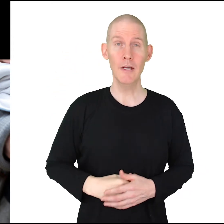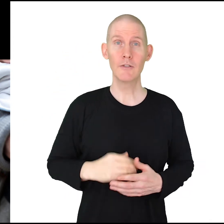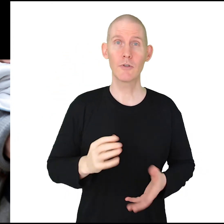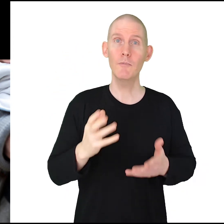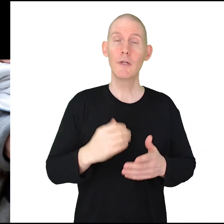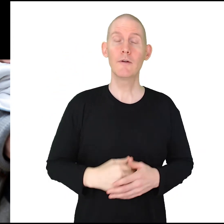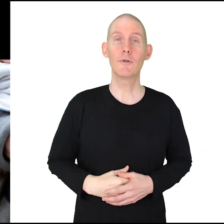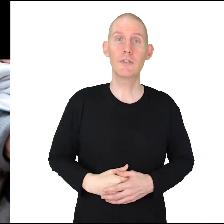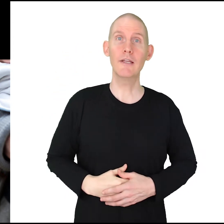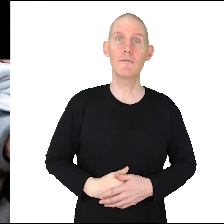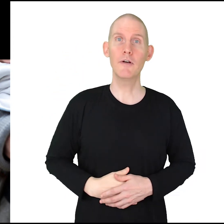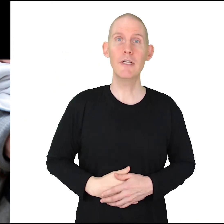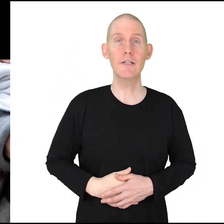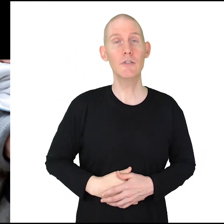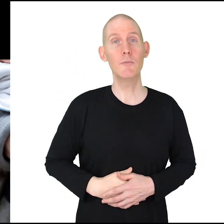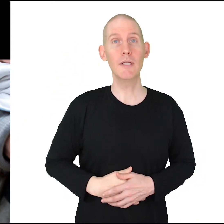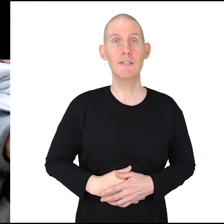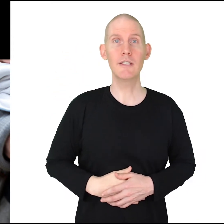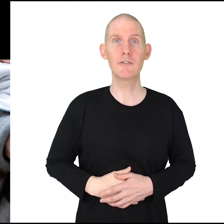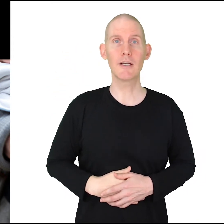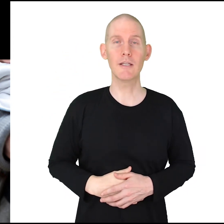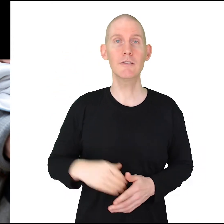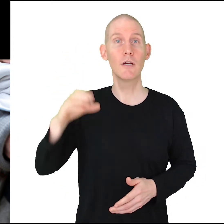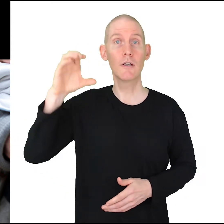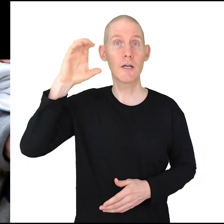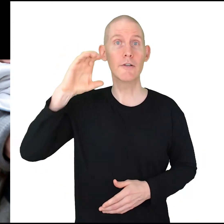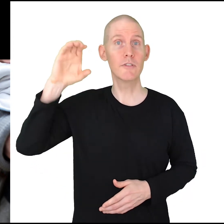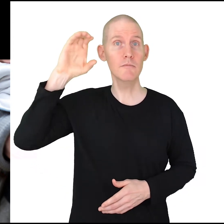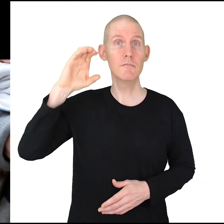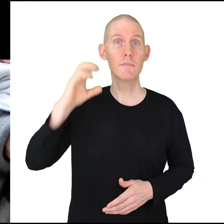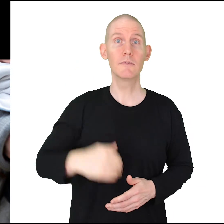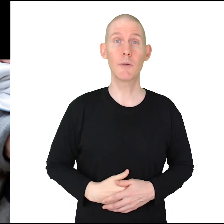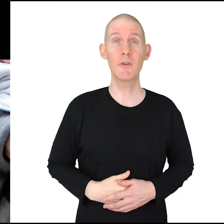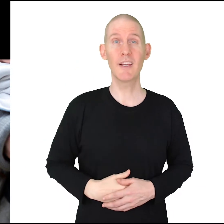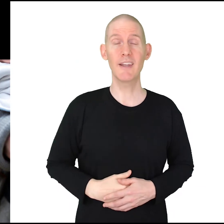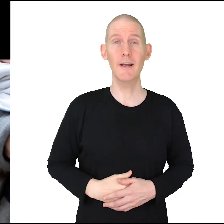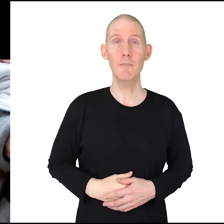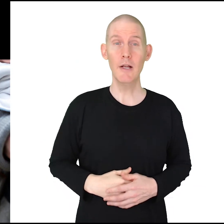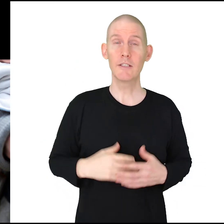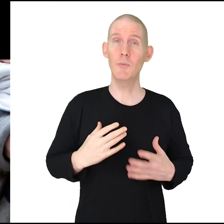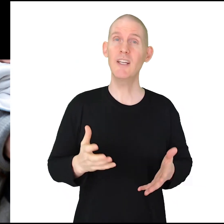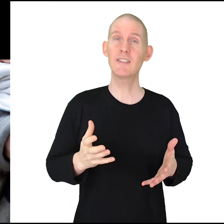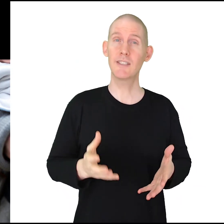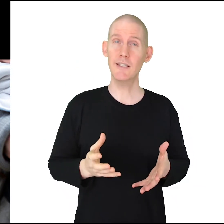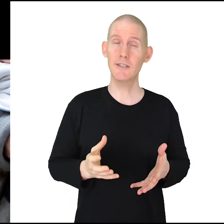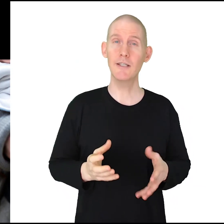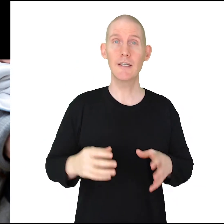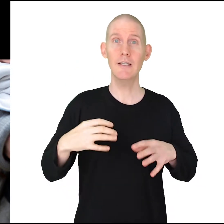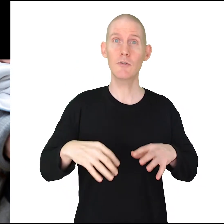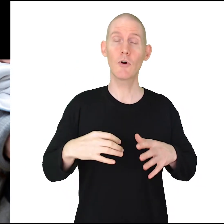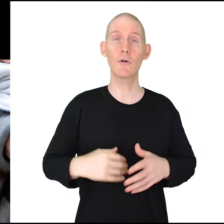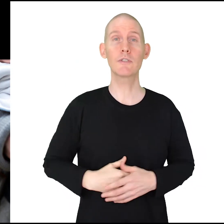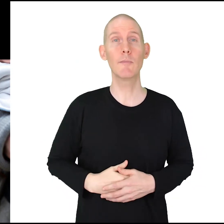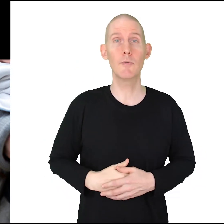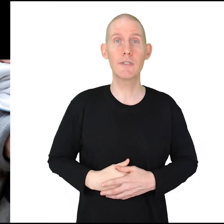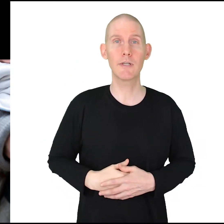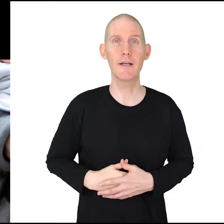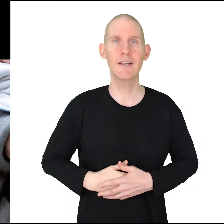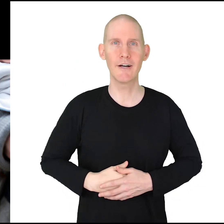So once again, the variation you may see is like this. Cousin. Something like that. To be consistent, in this course, I'm going to be signing cousin